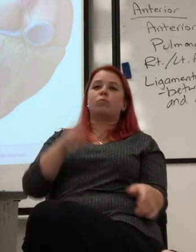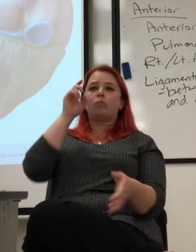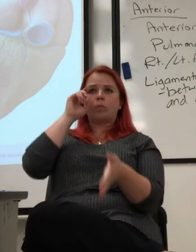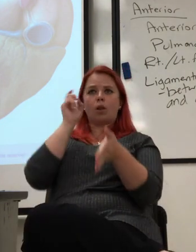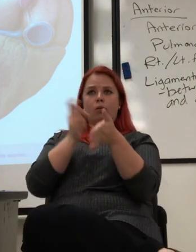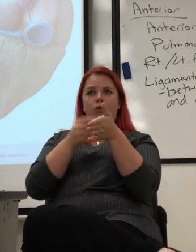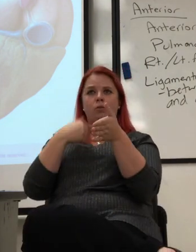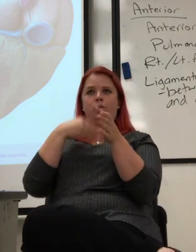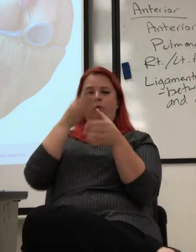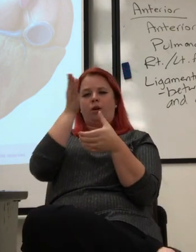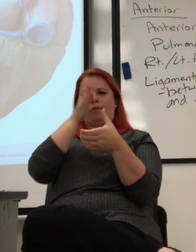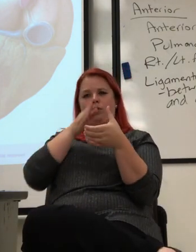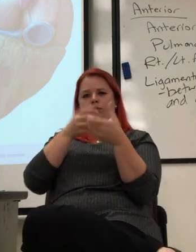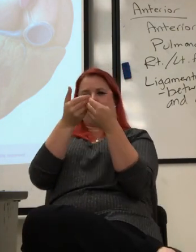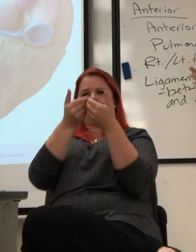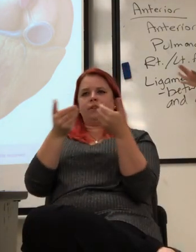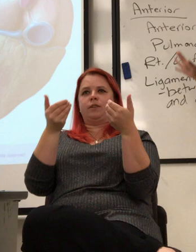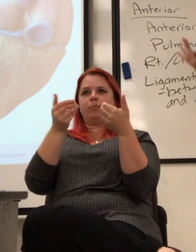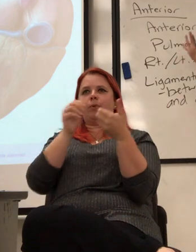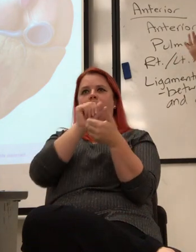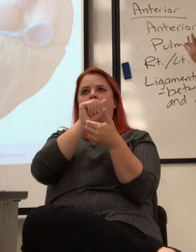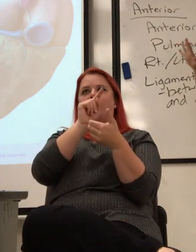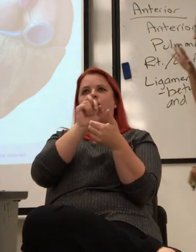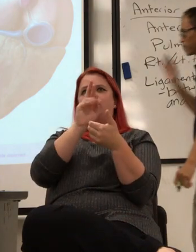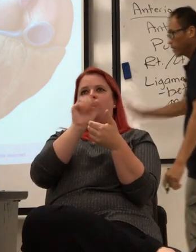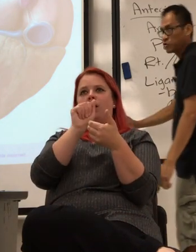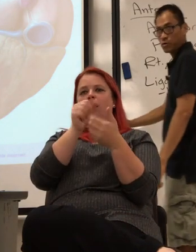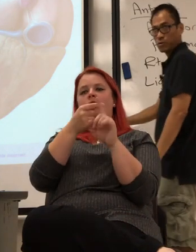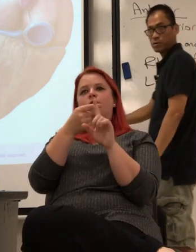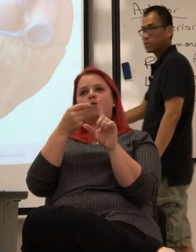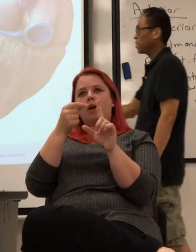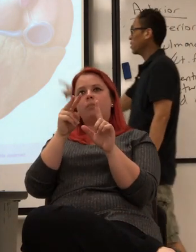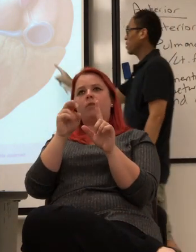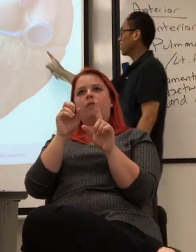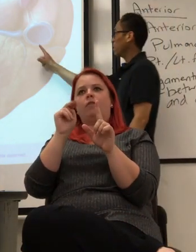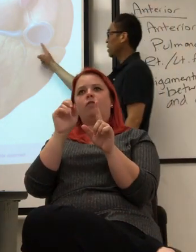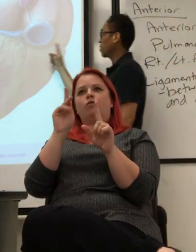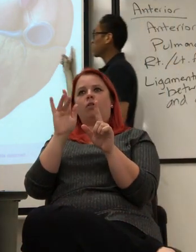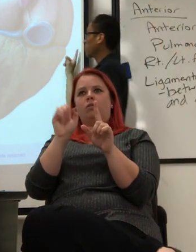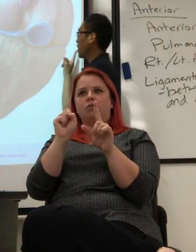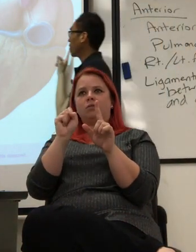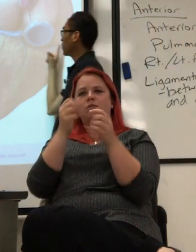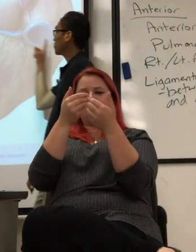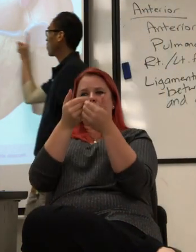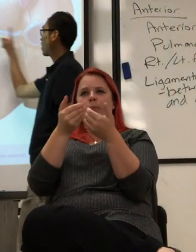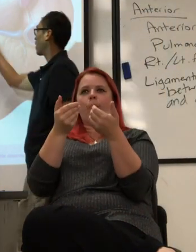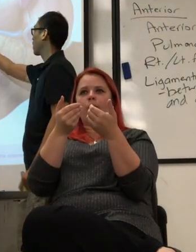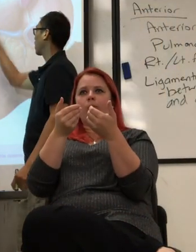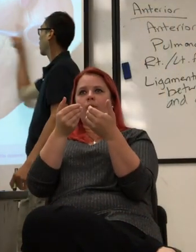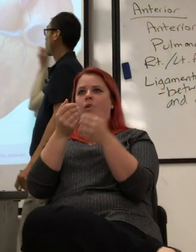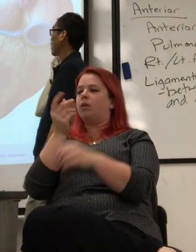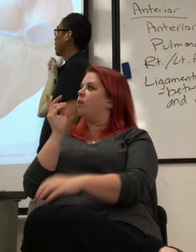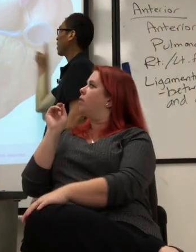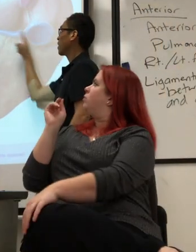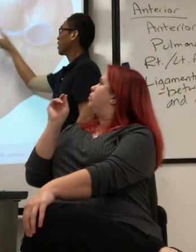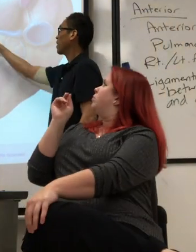Notice there's a groove dividing the atria from the ventricles. It goes around this way.